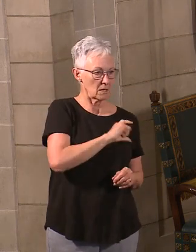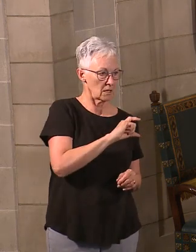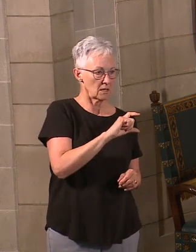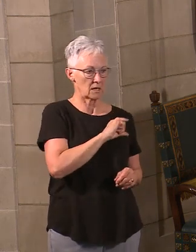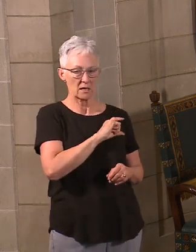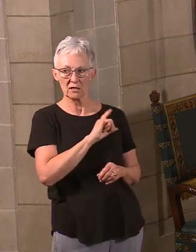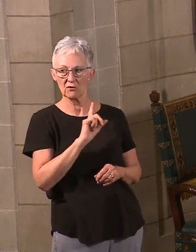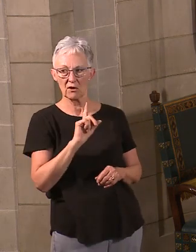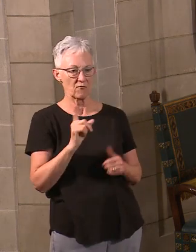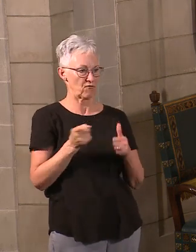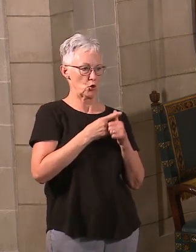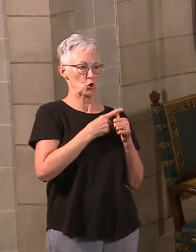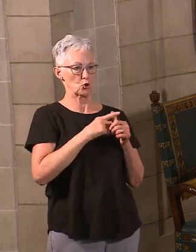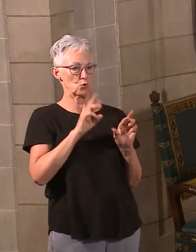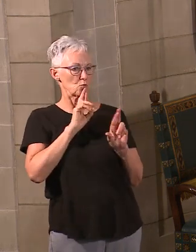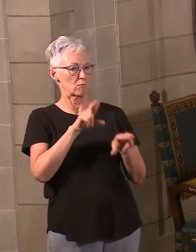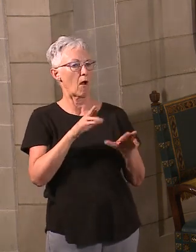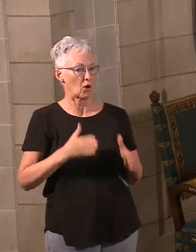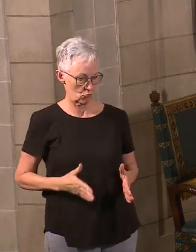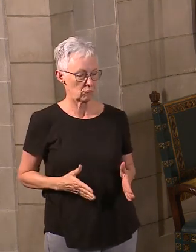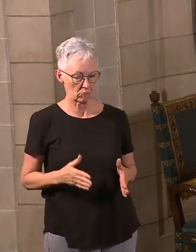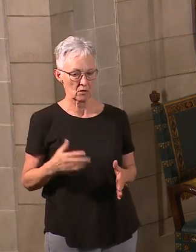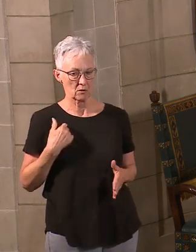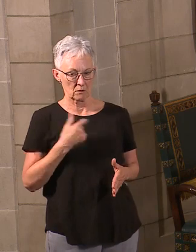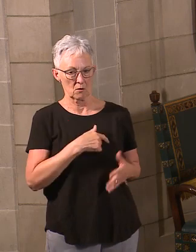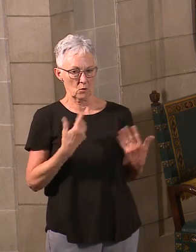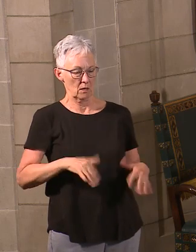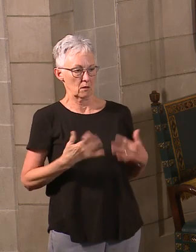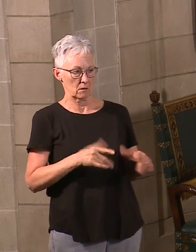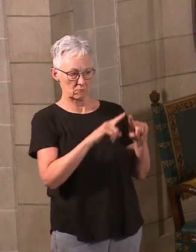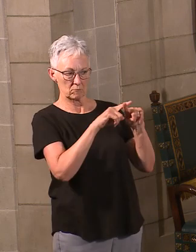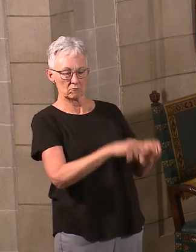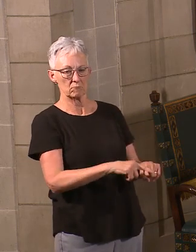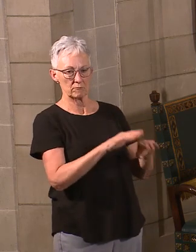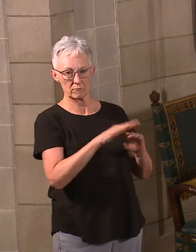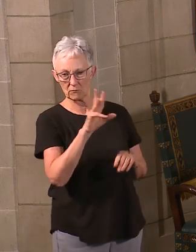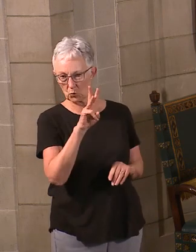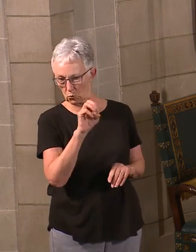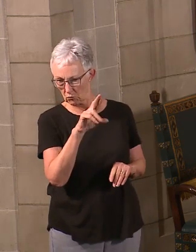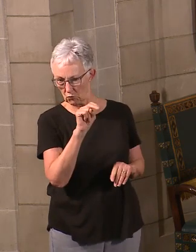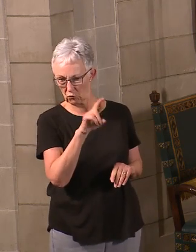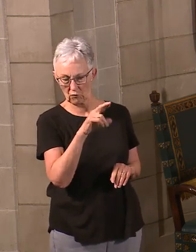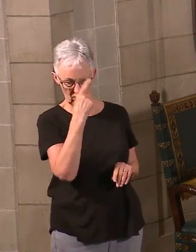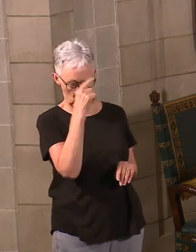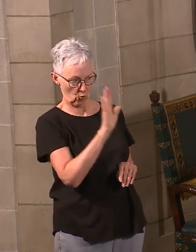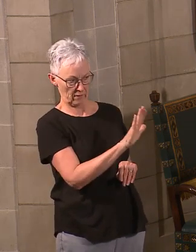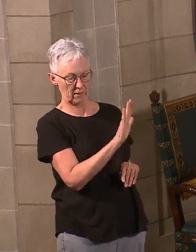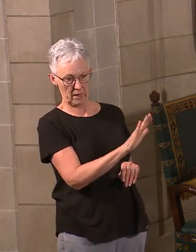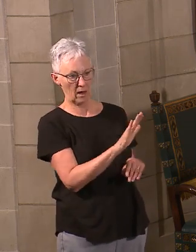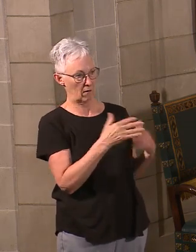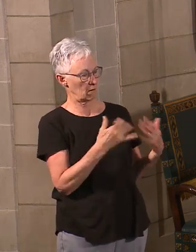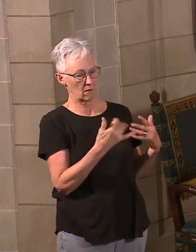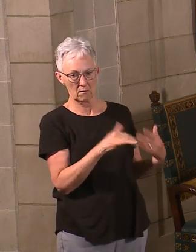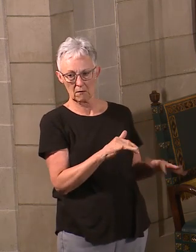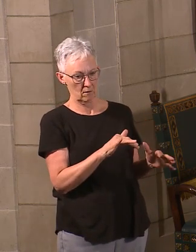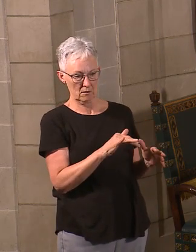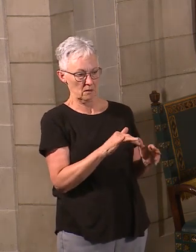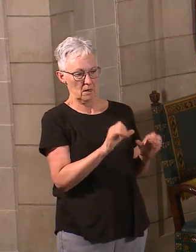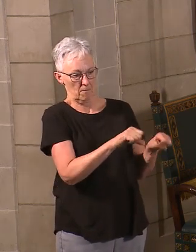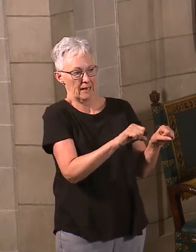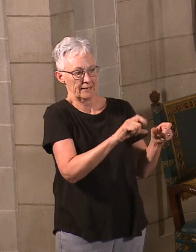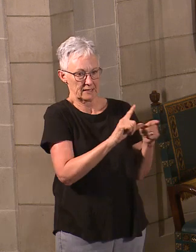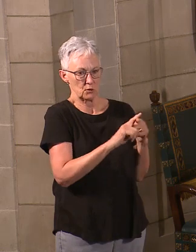critical, and it's been an honor to work with Werner and be able to rely upon their logistics expertise. We're so fortunate to have a great partner like Werner here in our